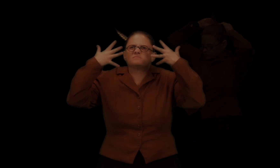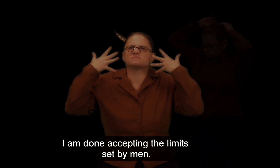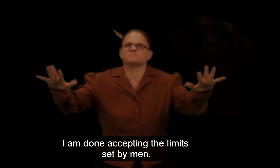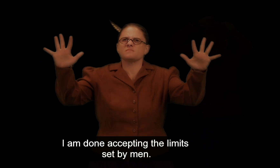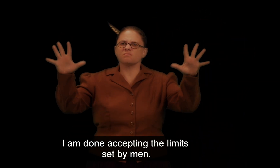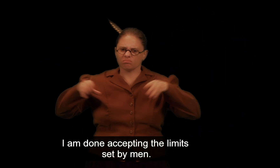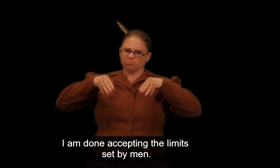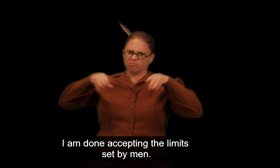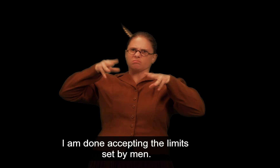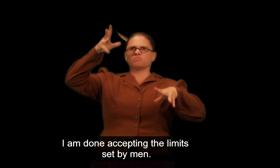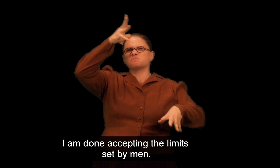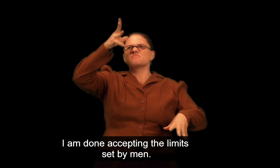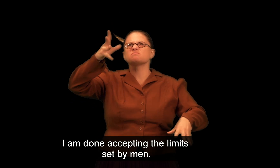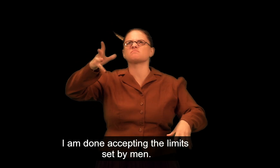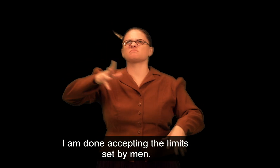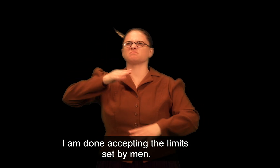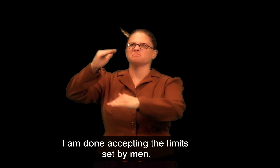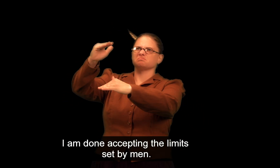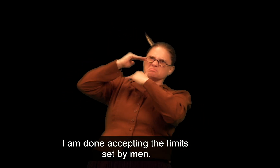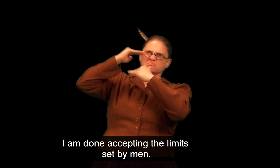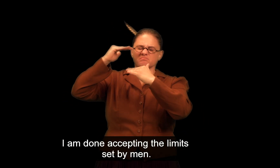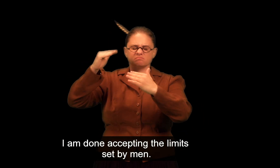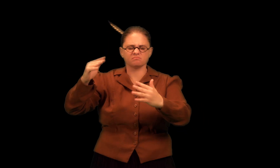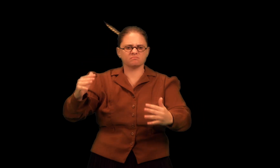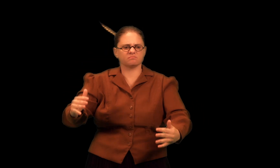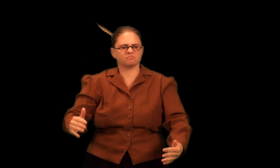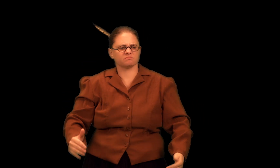I am done accepting the limits set by men.